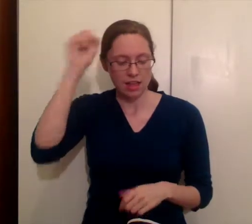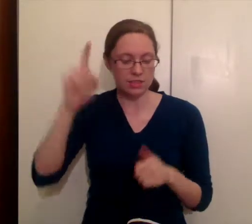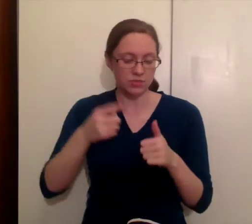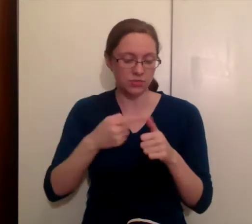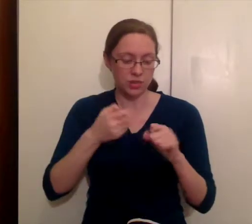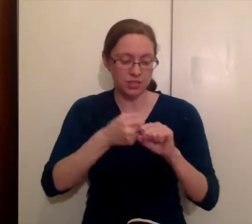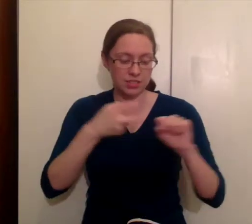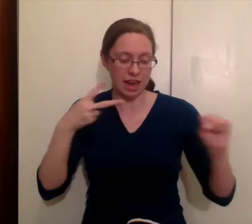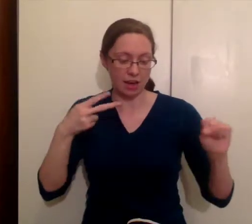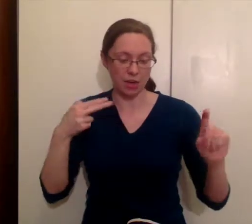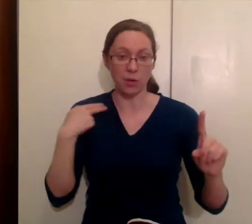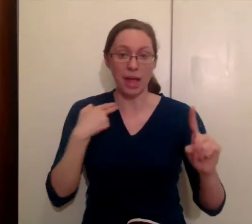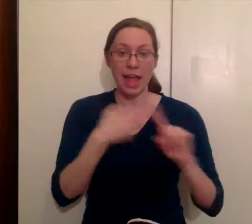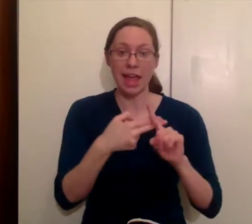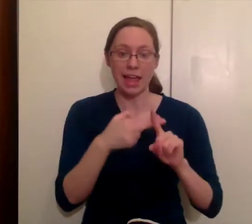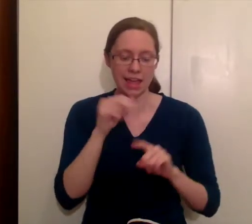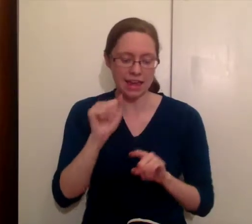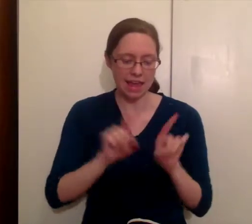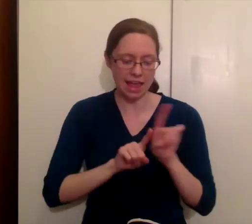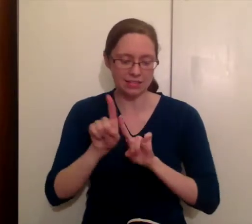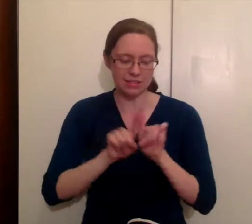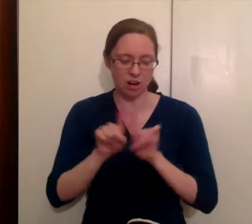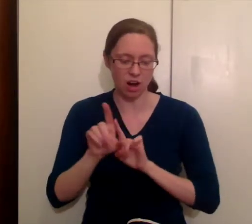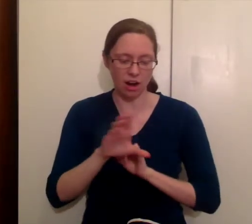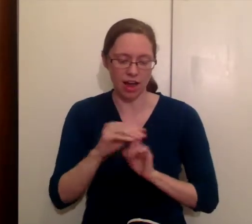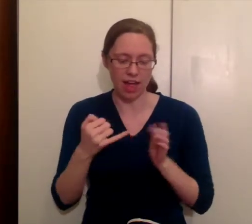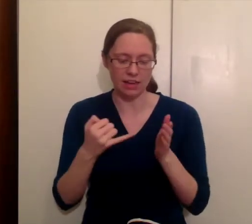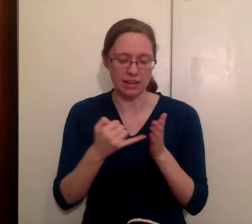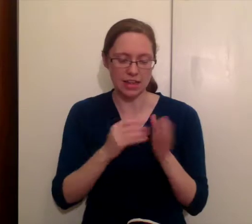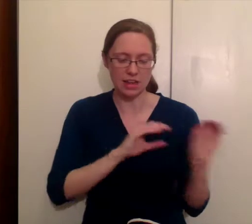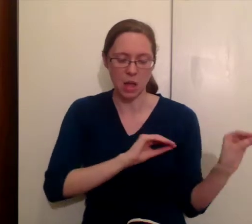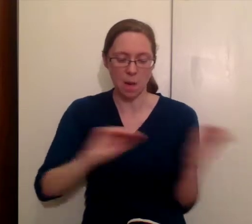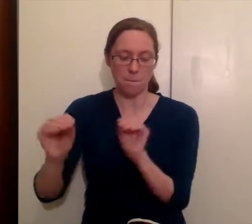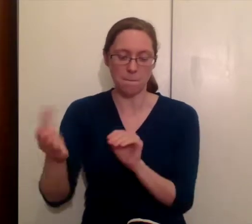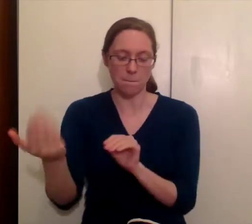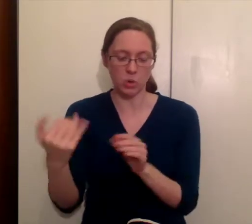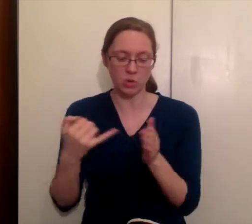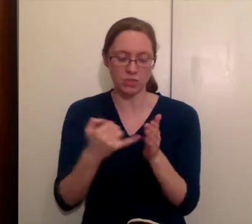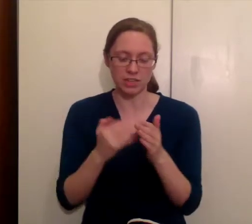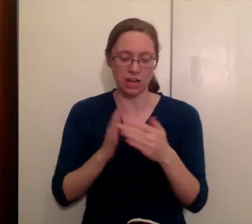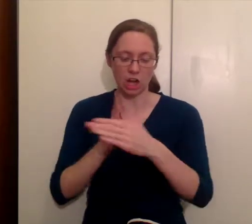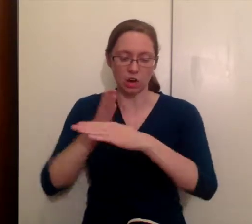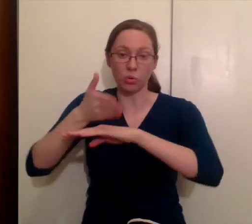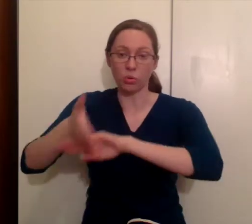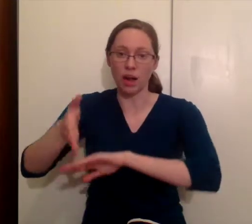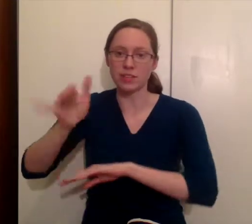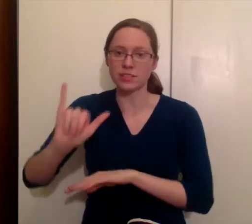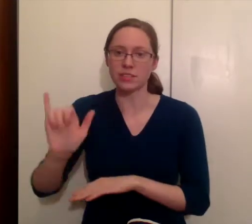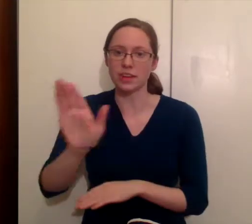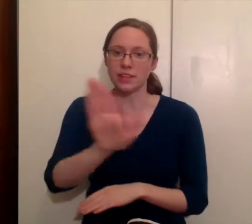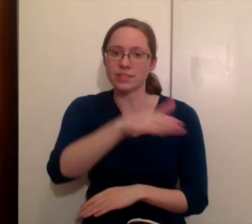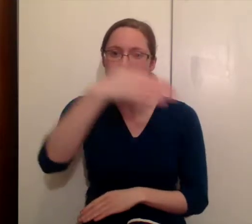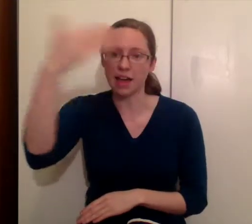His first arrow hit a star and it moved it across the